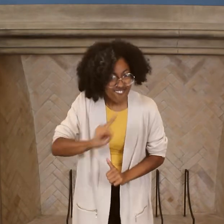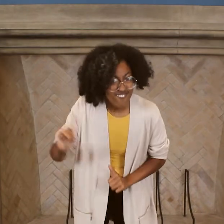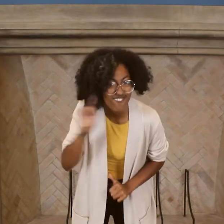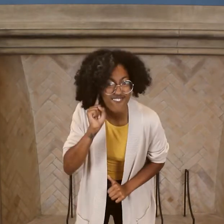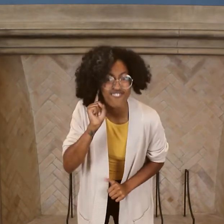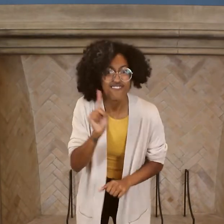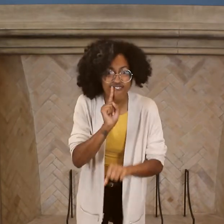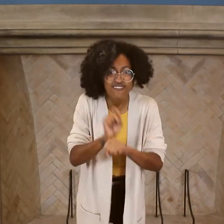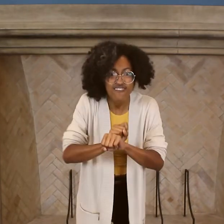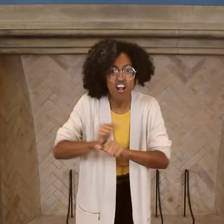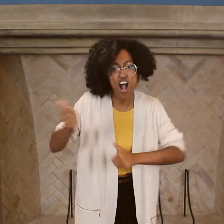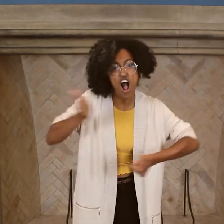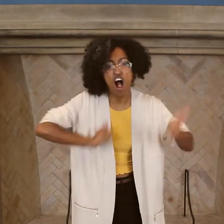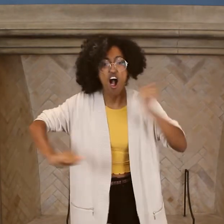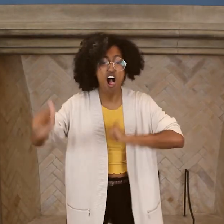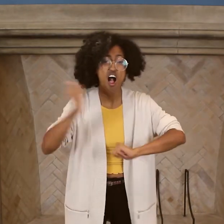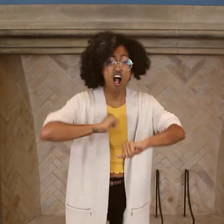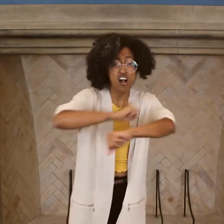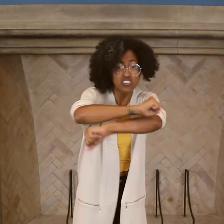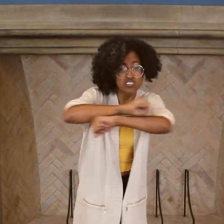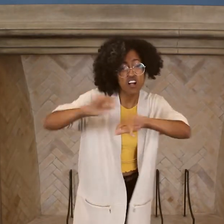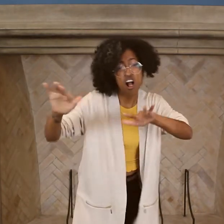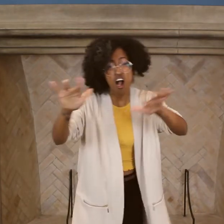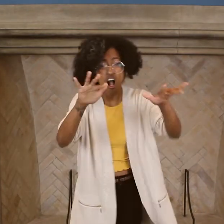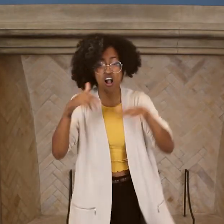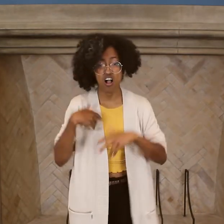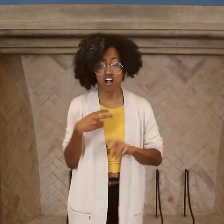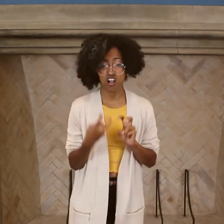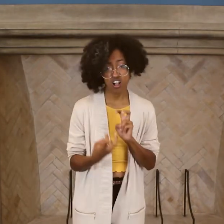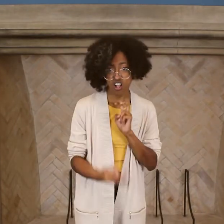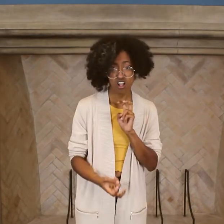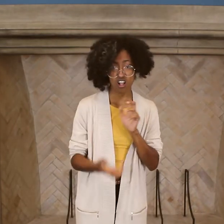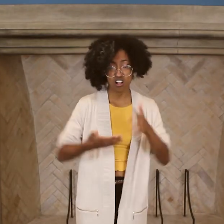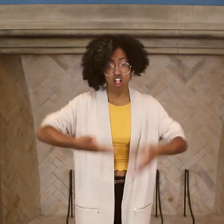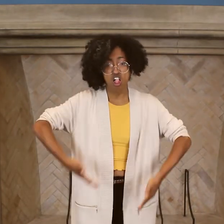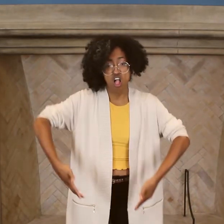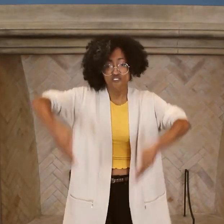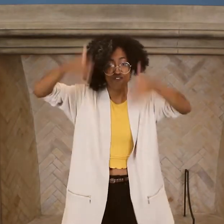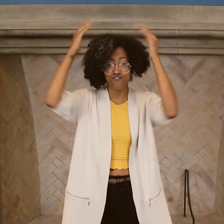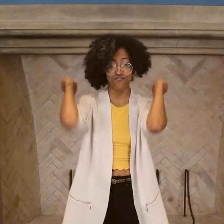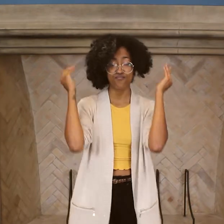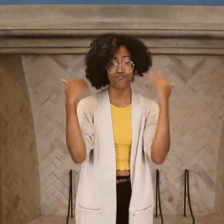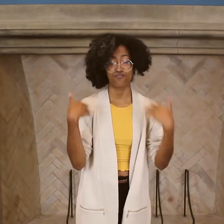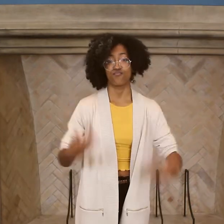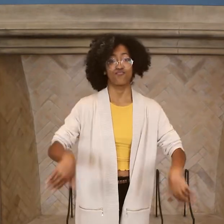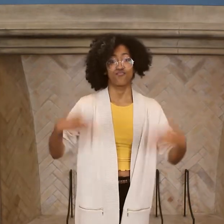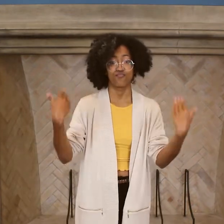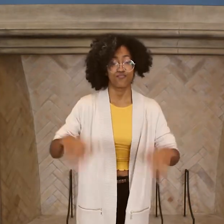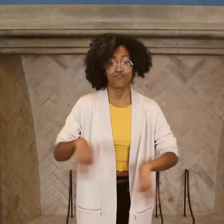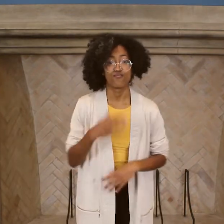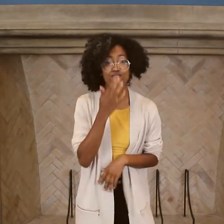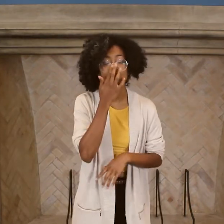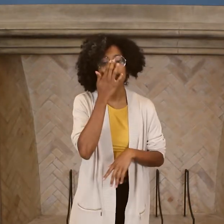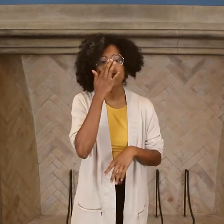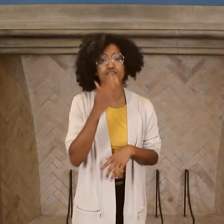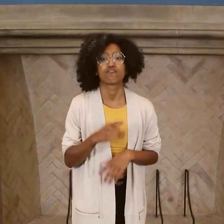We went and watched a play, and all the characters were all deaf. I was